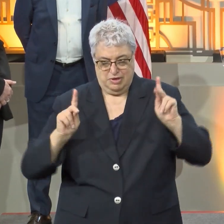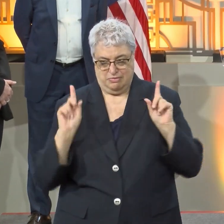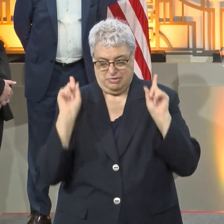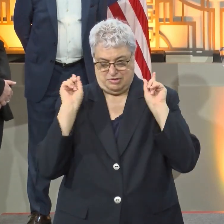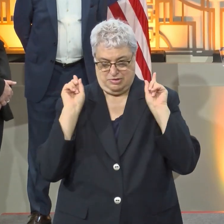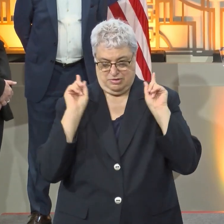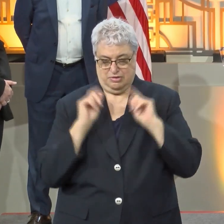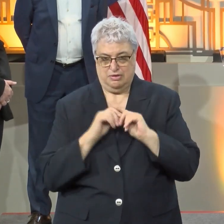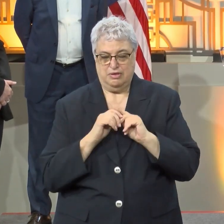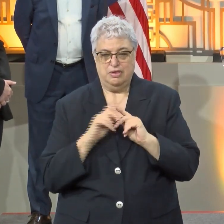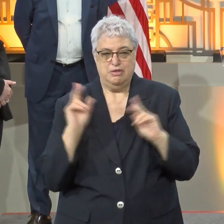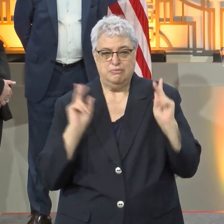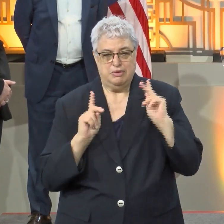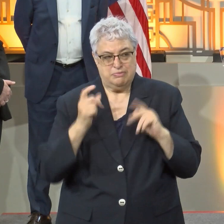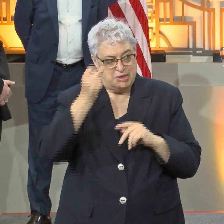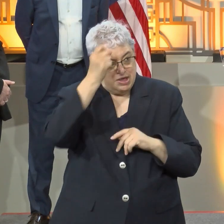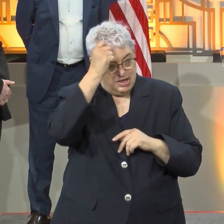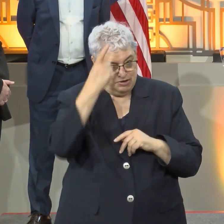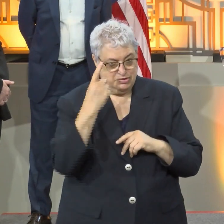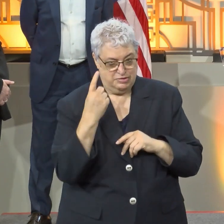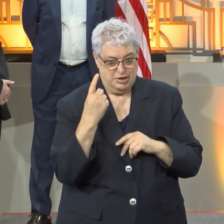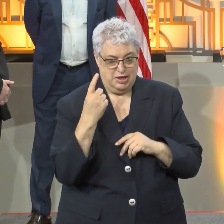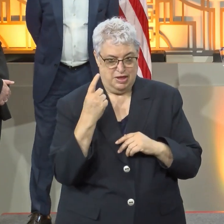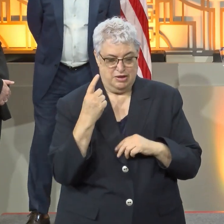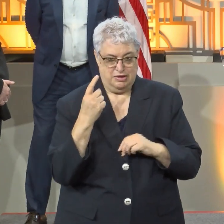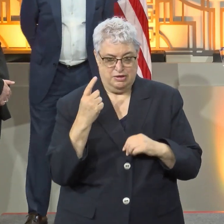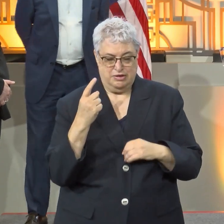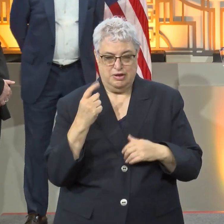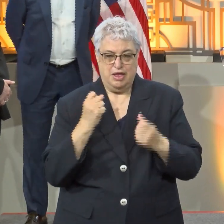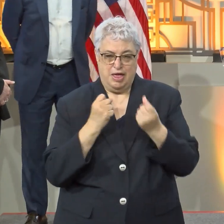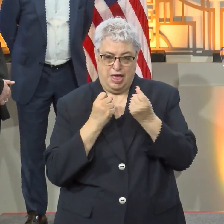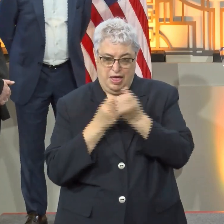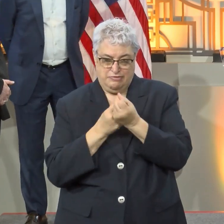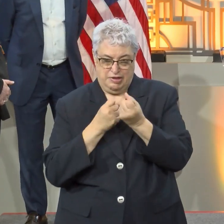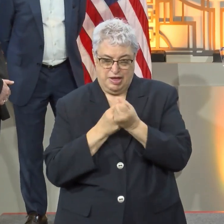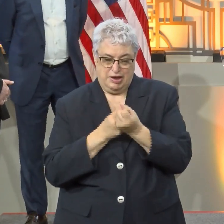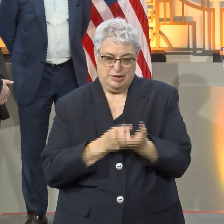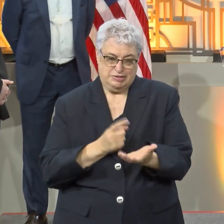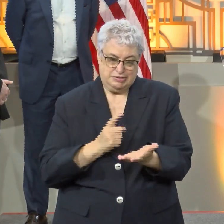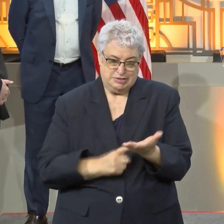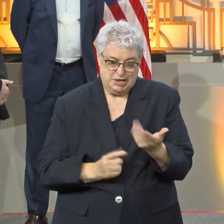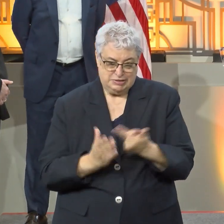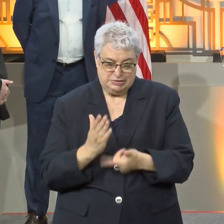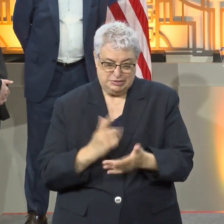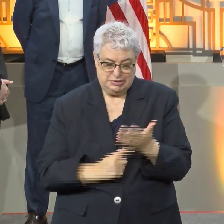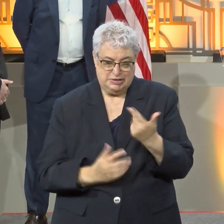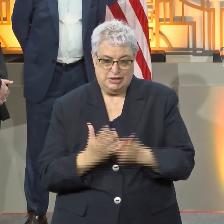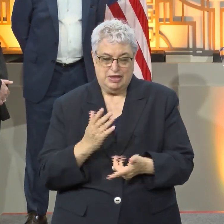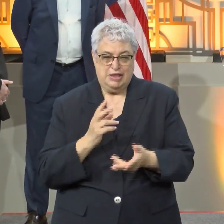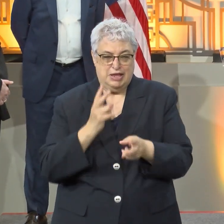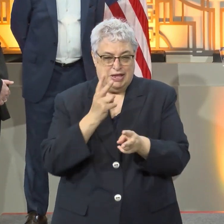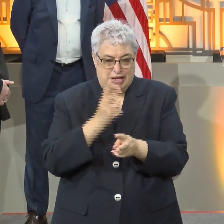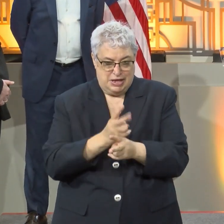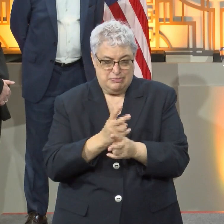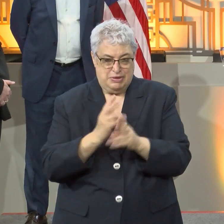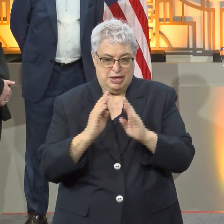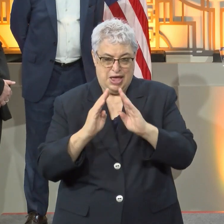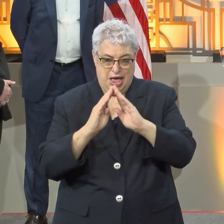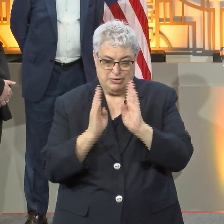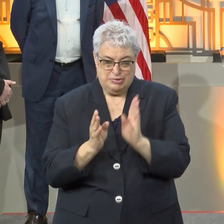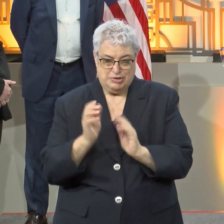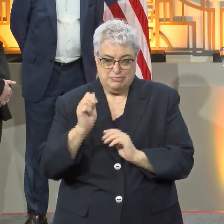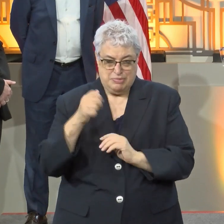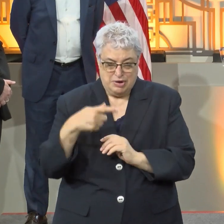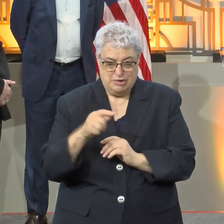important for the community to understand that advocating and discussing And keeping housing as a priority does